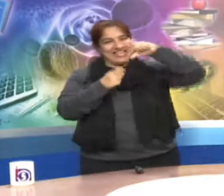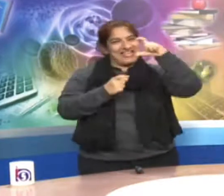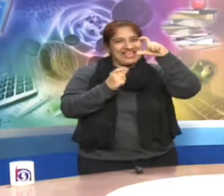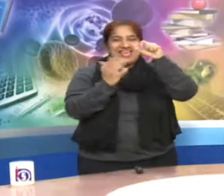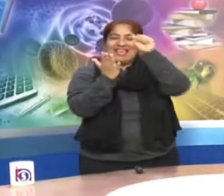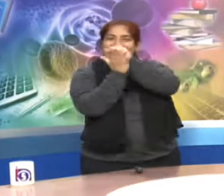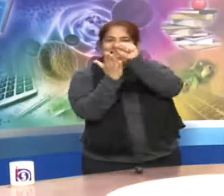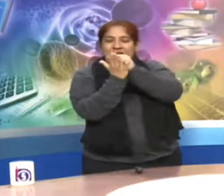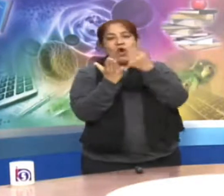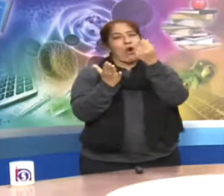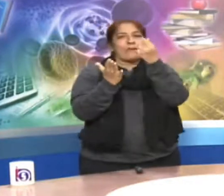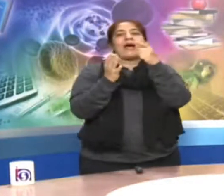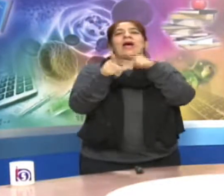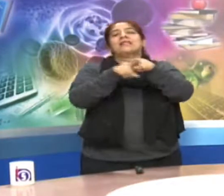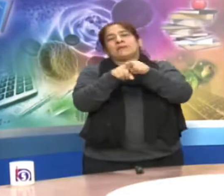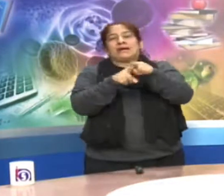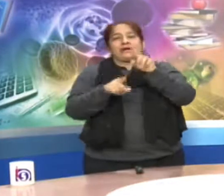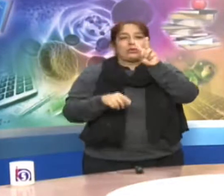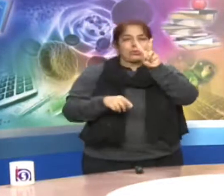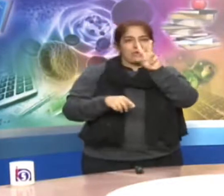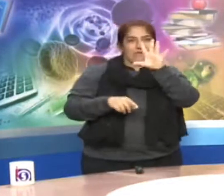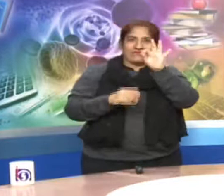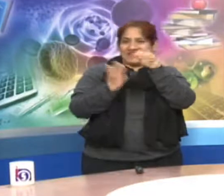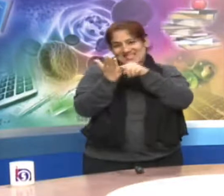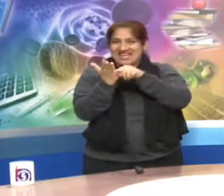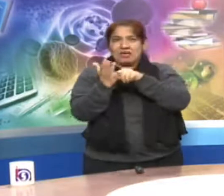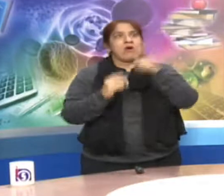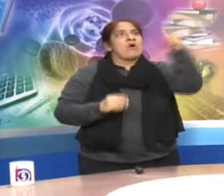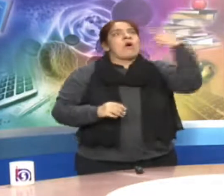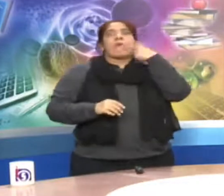product, everything has a MRP stick on it.